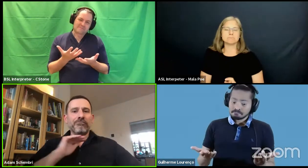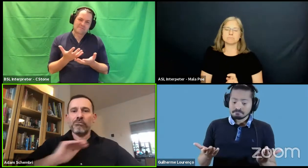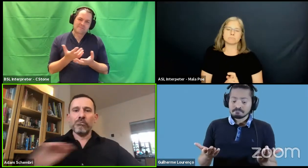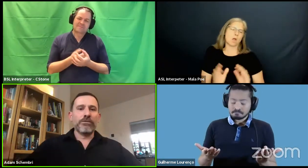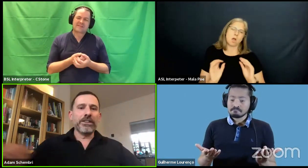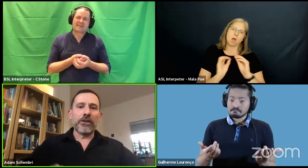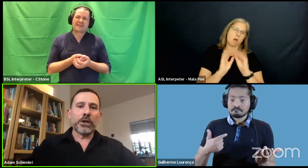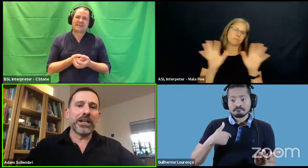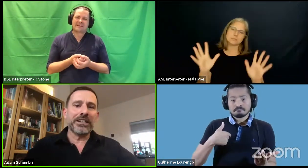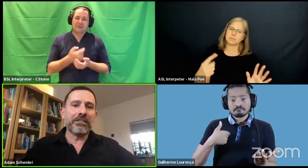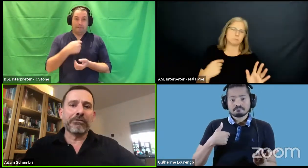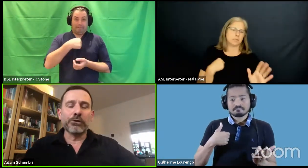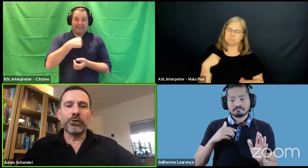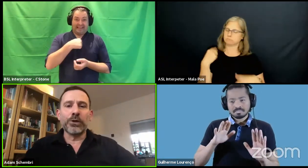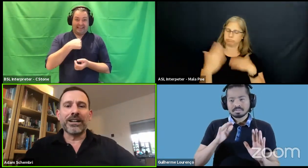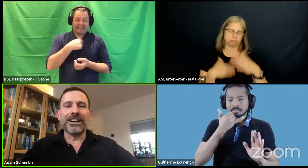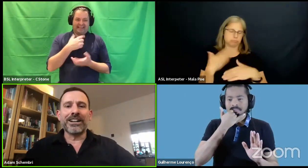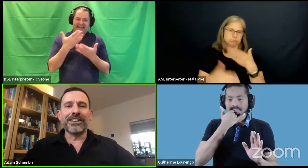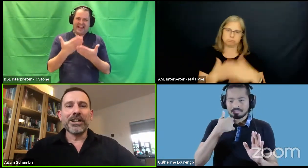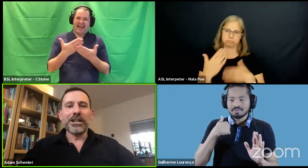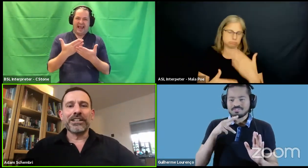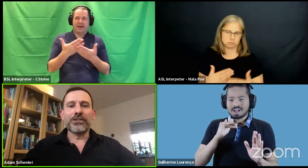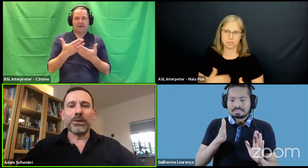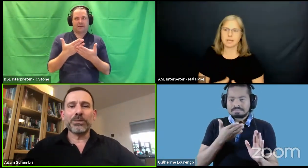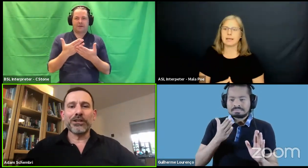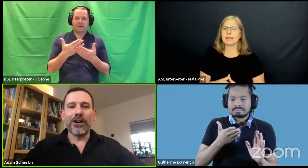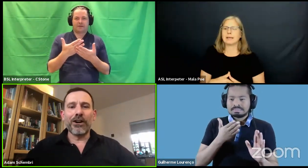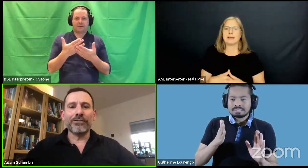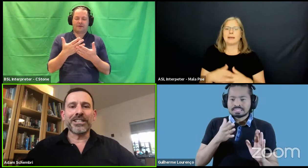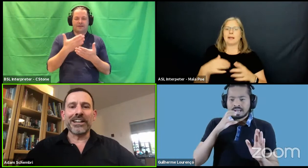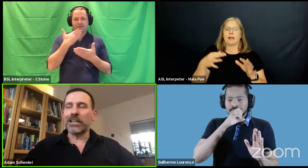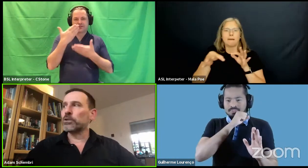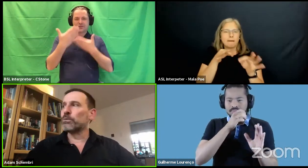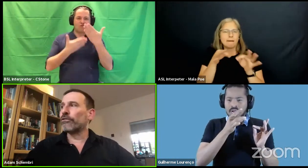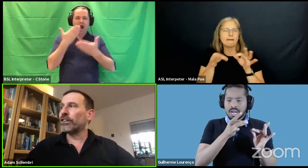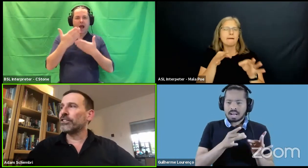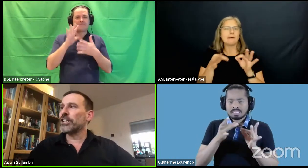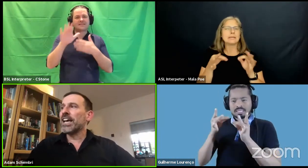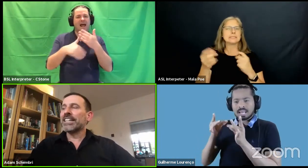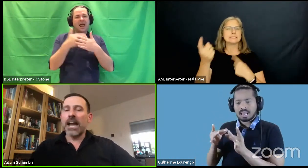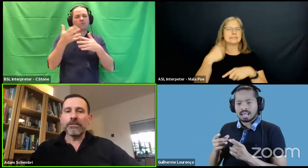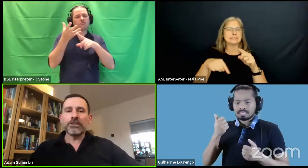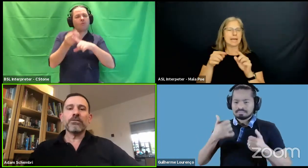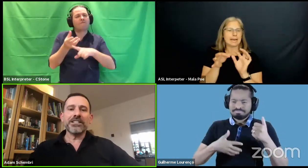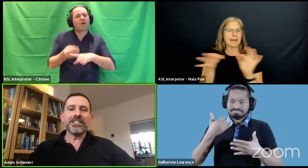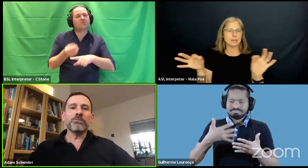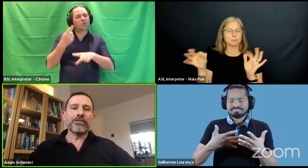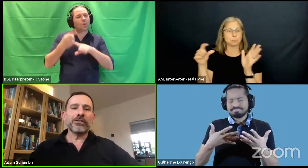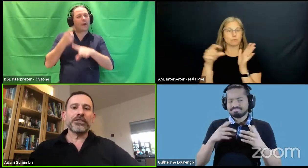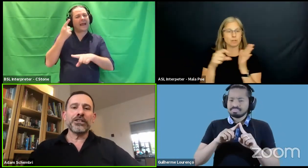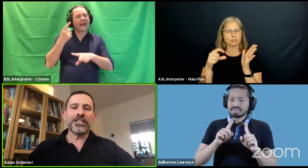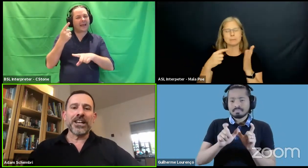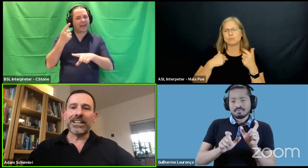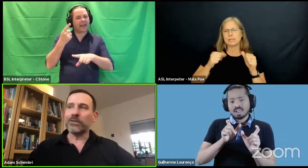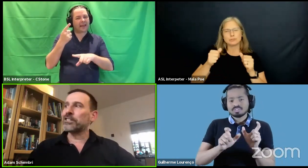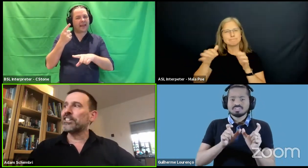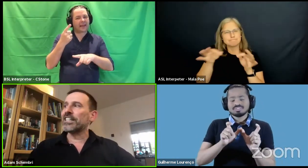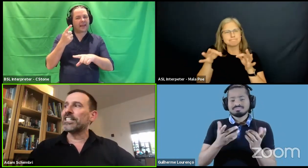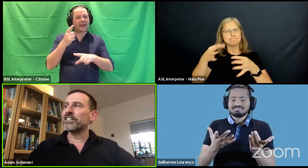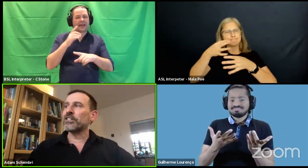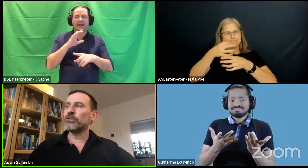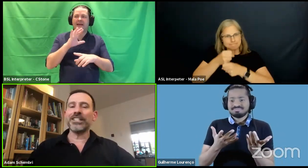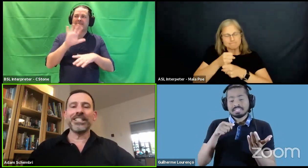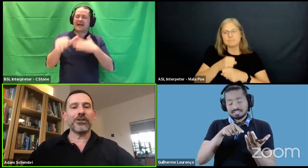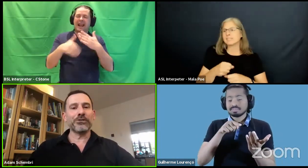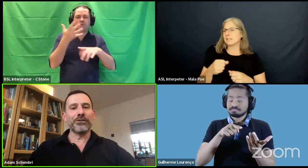really moving very quickly through a description of sign language morphology. Characterizing the morphology of sign languages